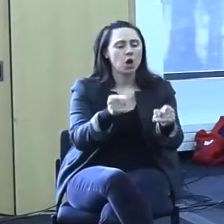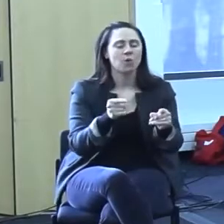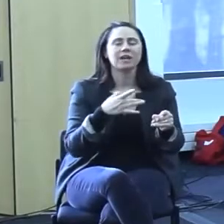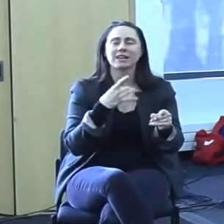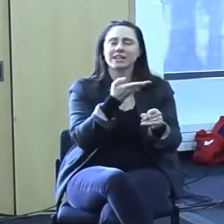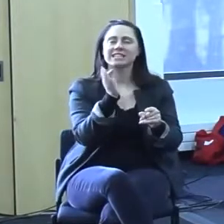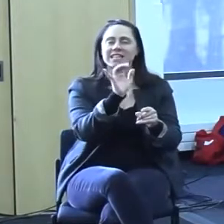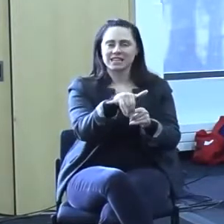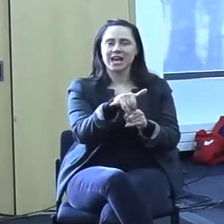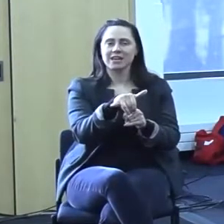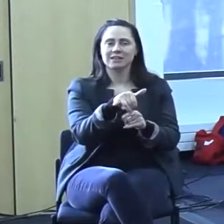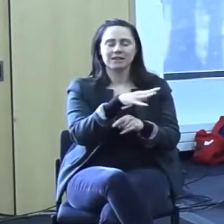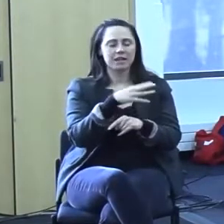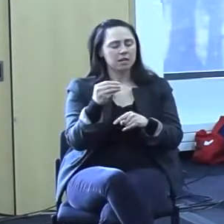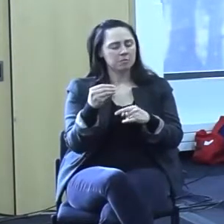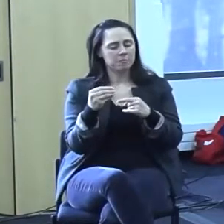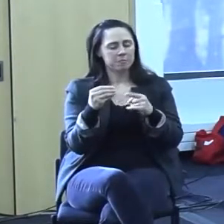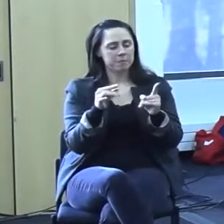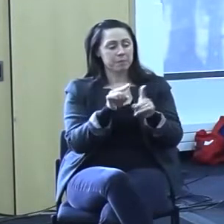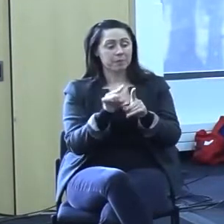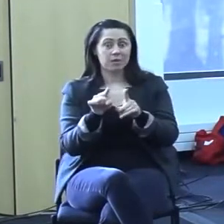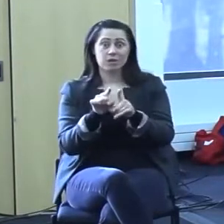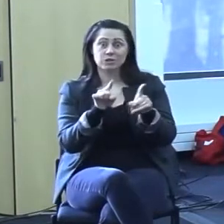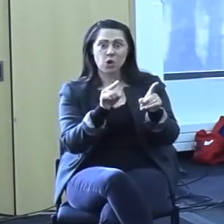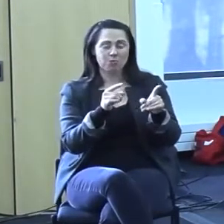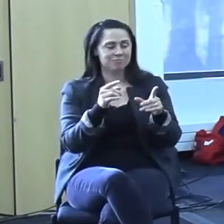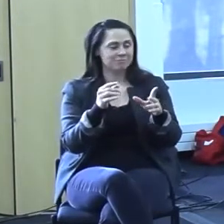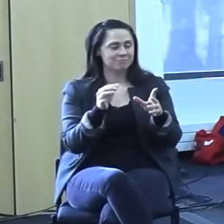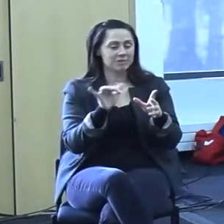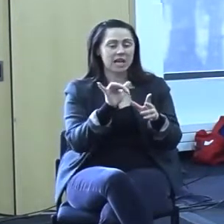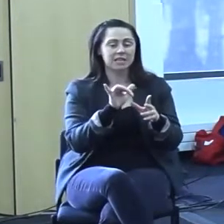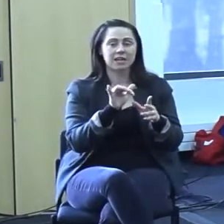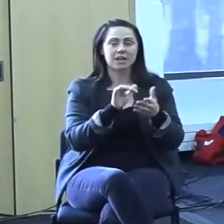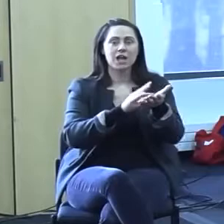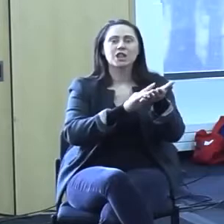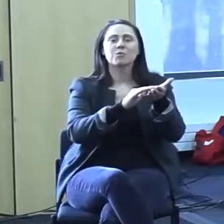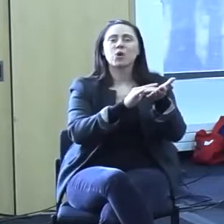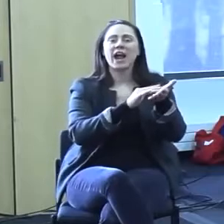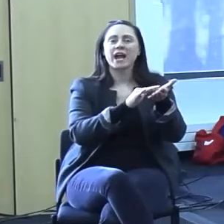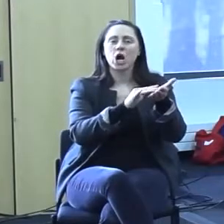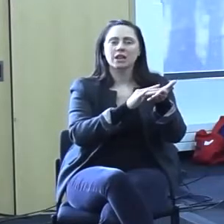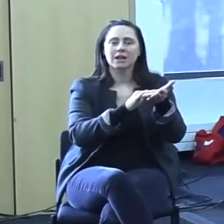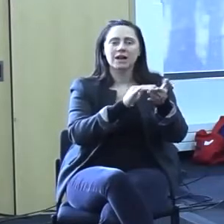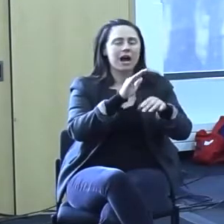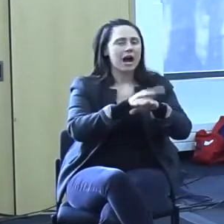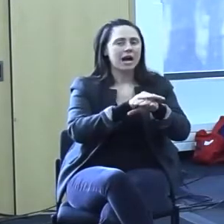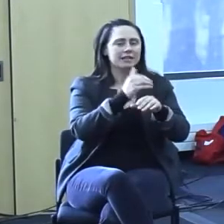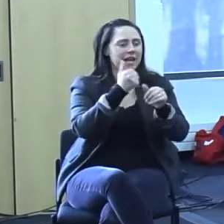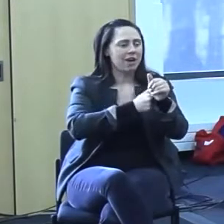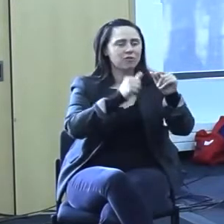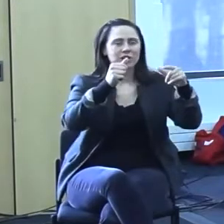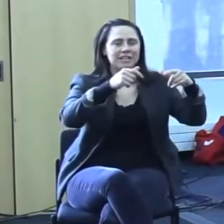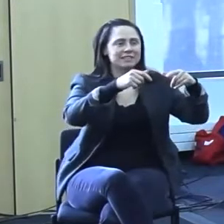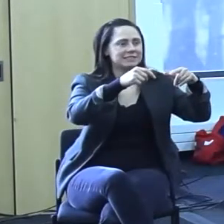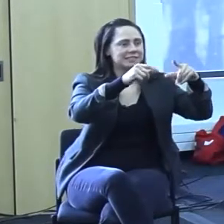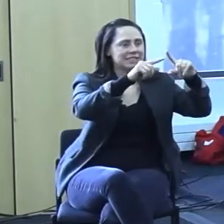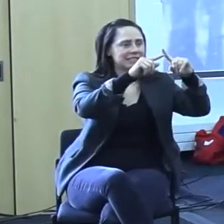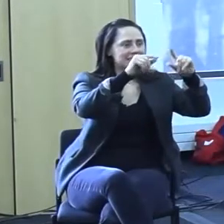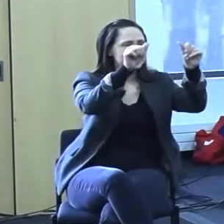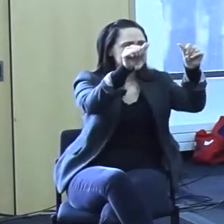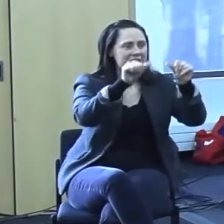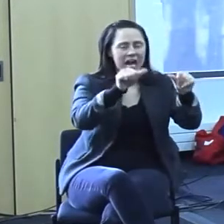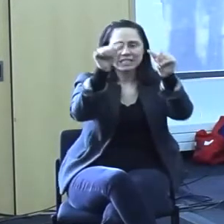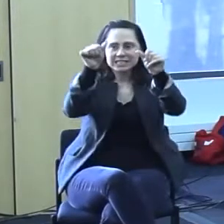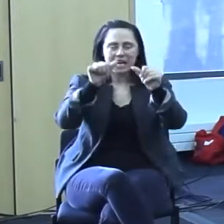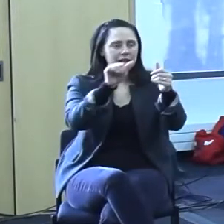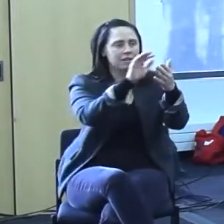like things like that. And also even the braille on every signage and everything, it helps